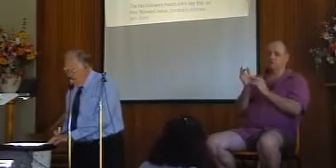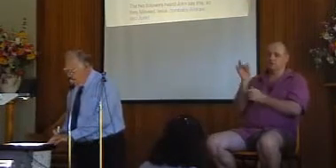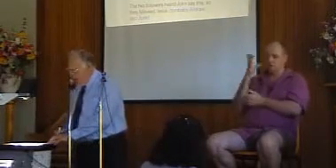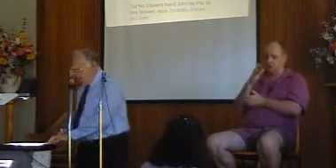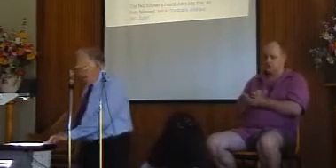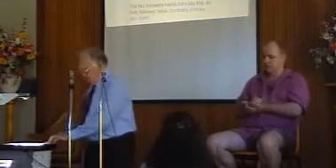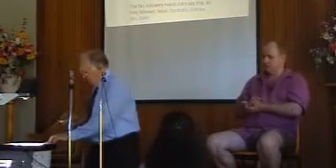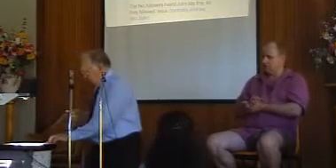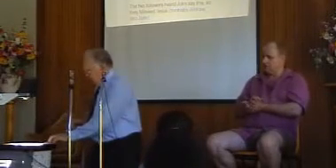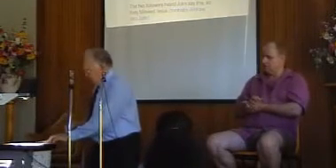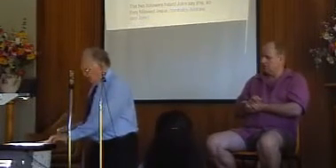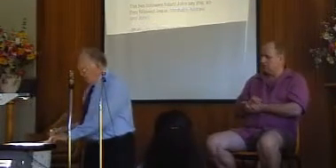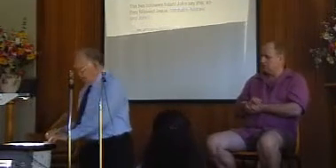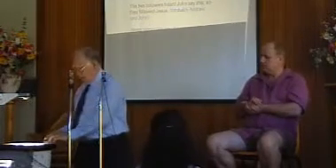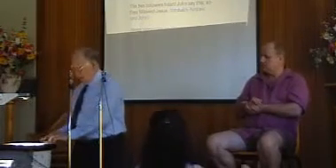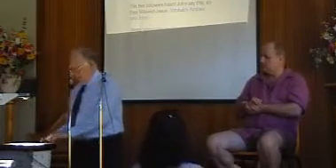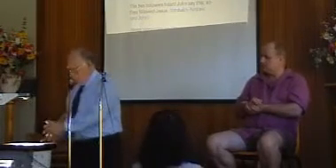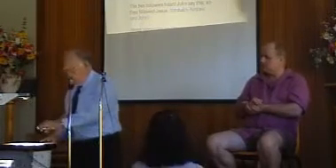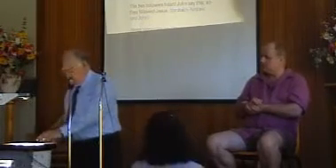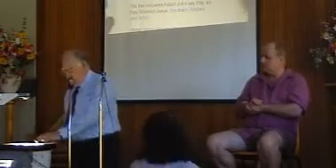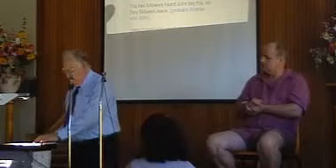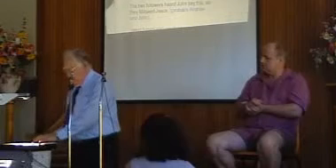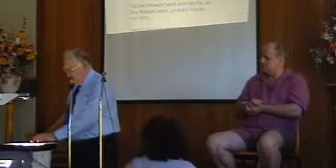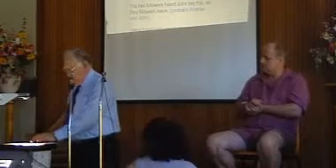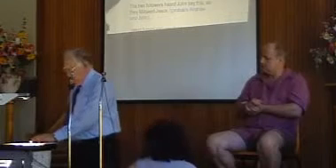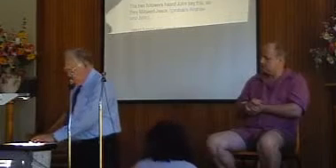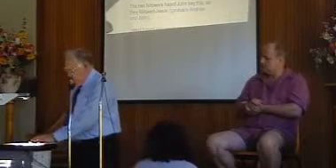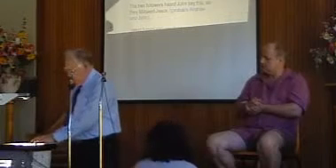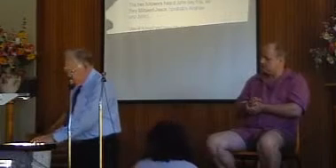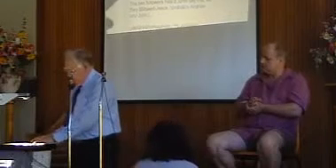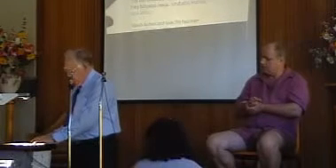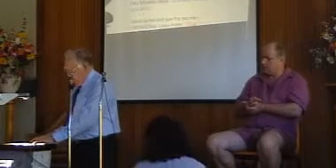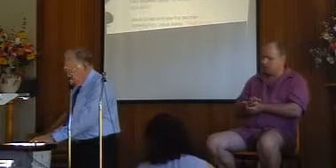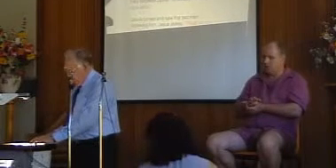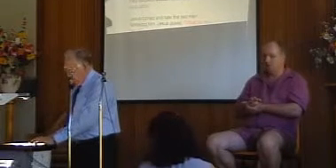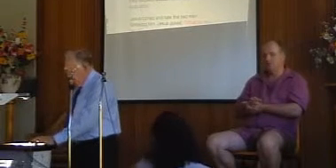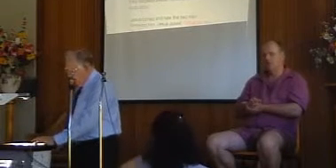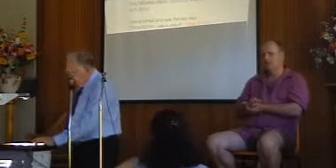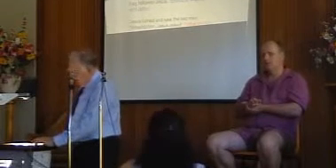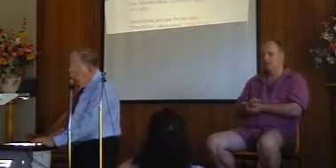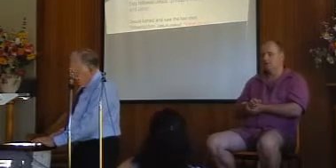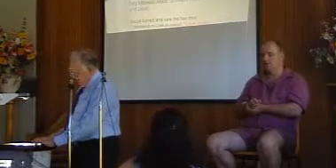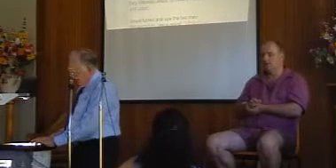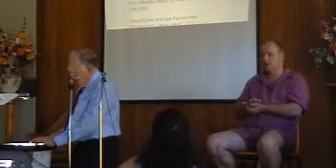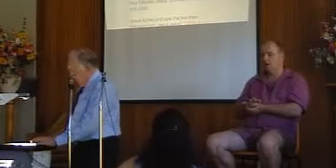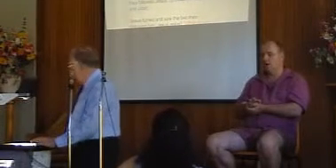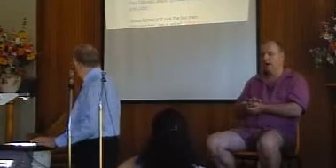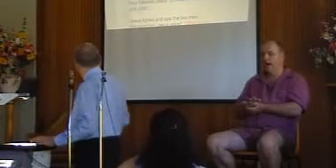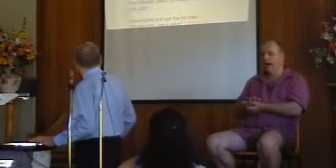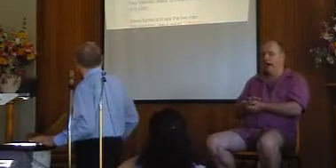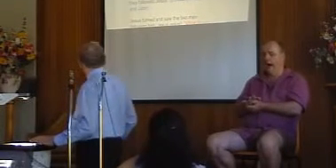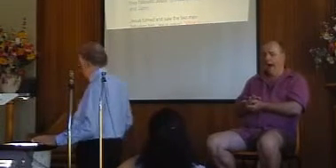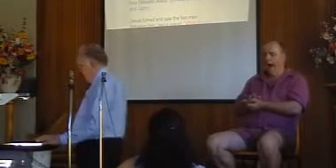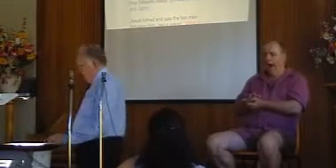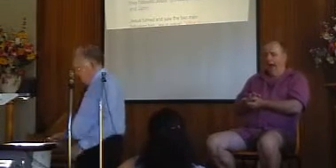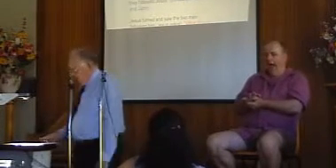they followed Jesus. And we're assuming that was marked in the deaf Bible, we would have things like Andrew and